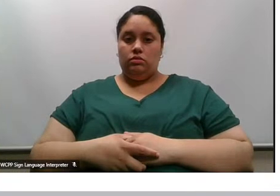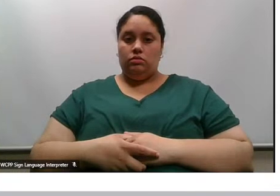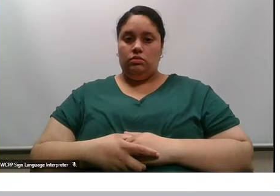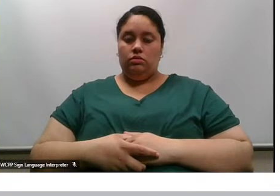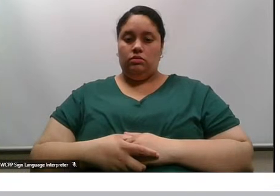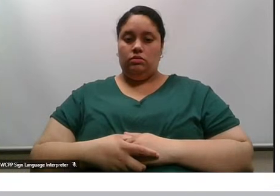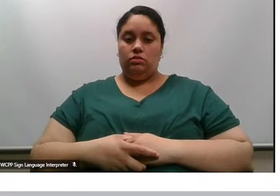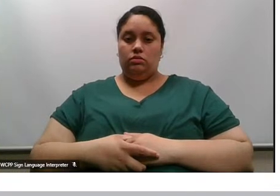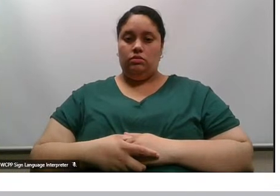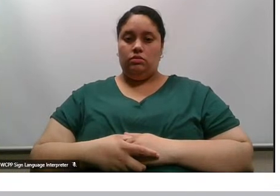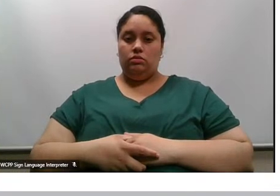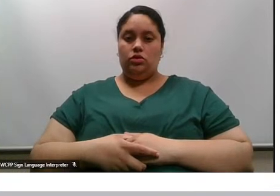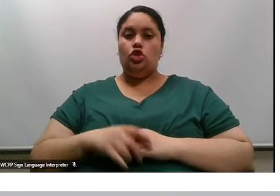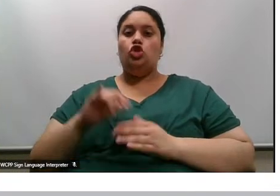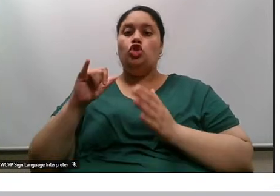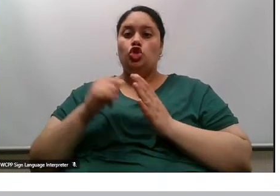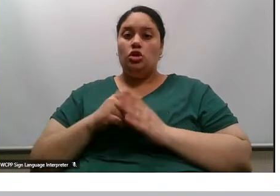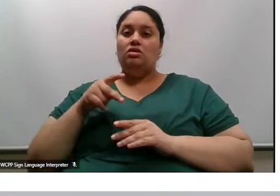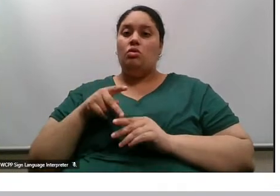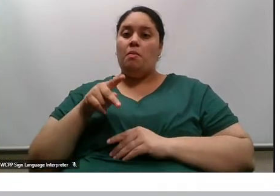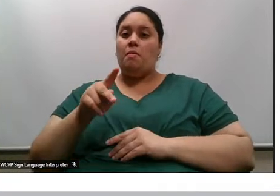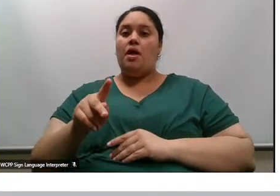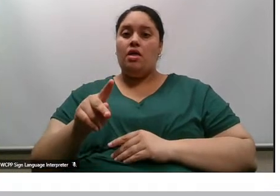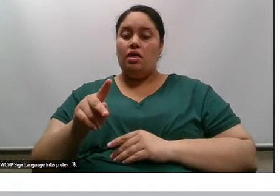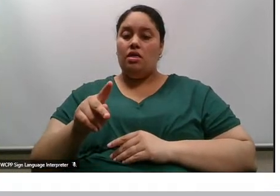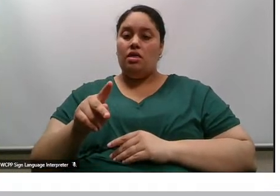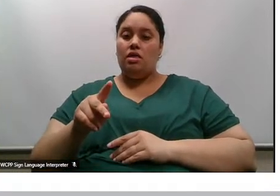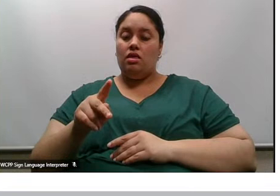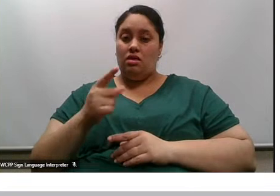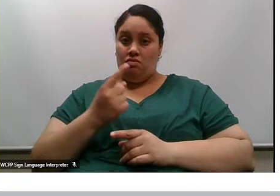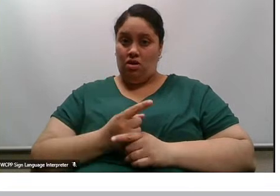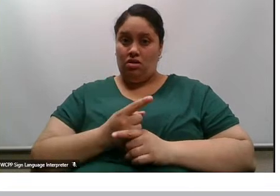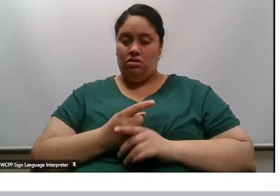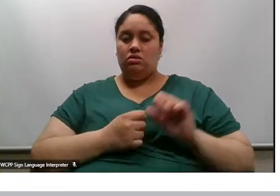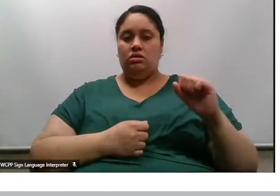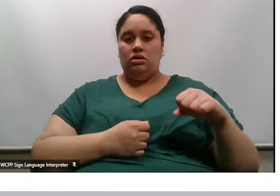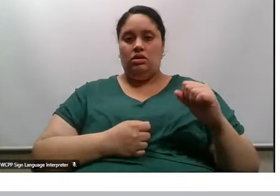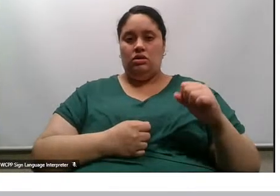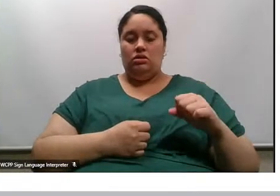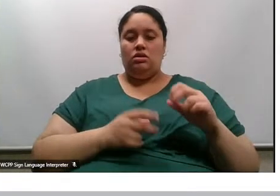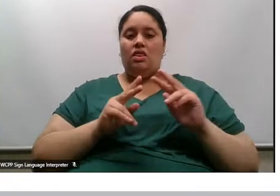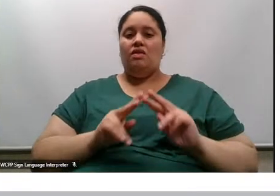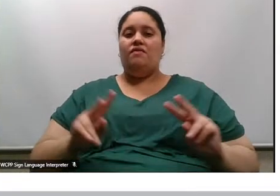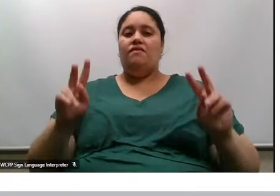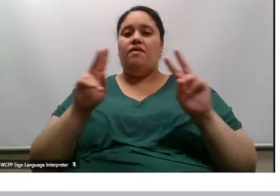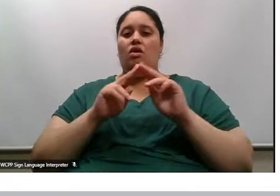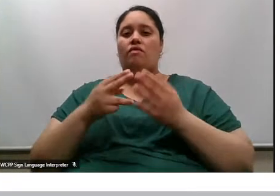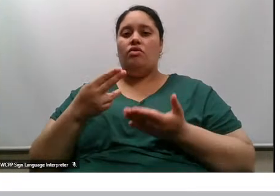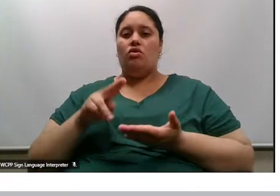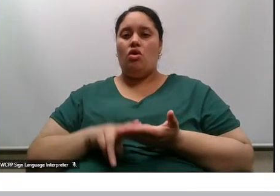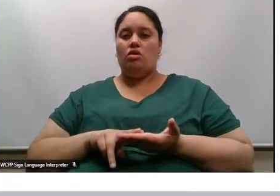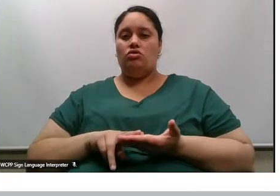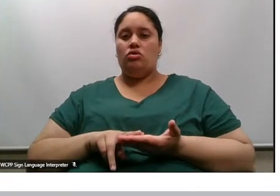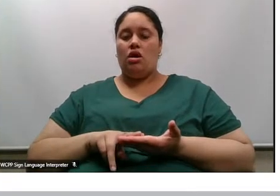Yeah. Just the payment of money that has been outsourced. Yes. The value of the contract is really just